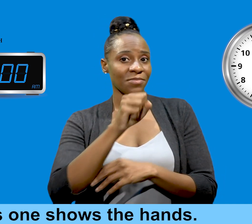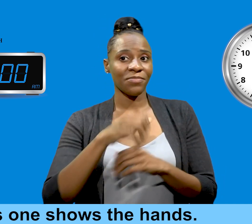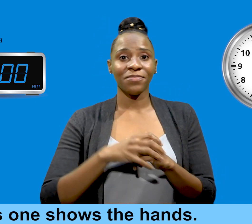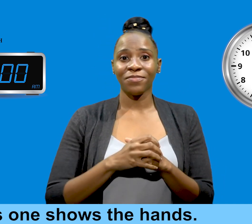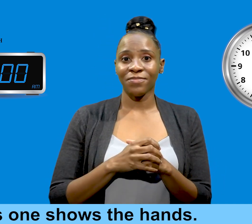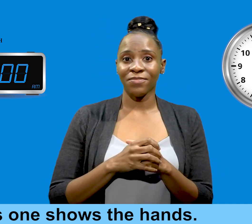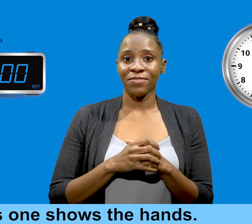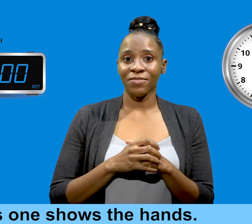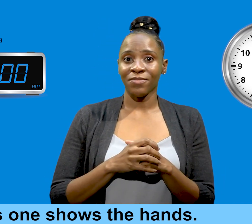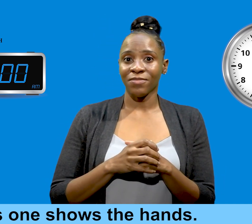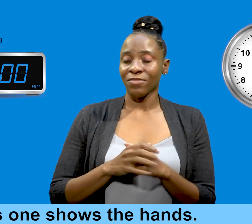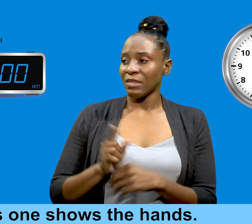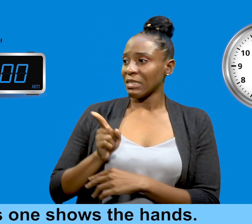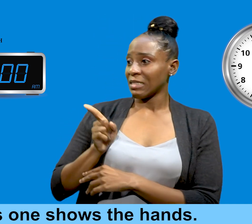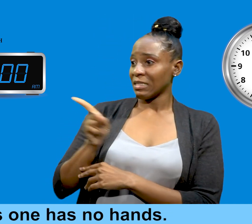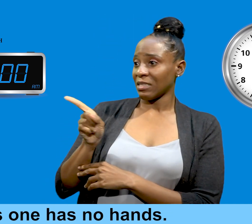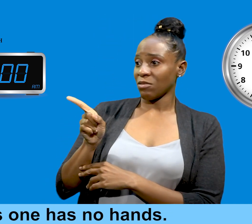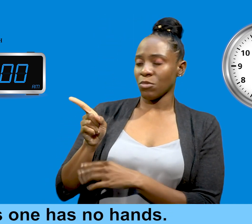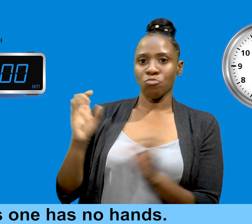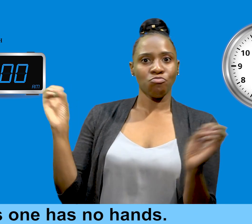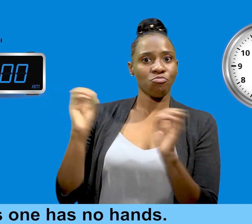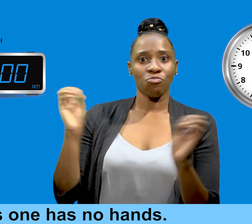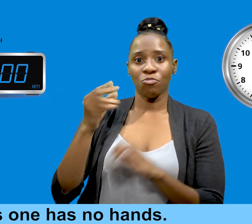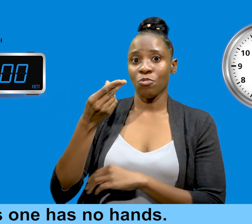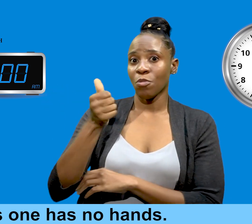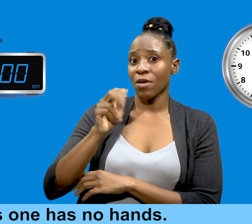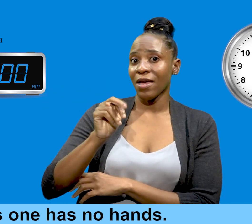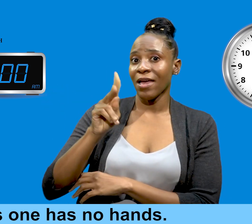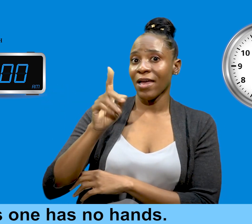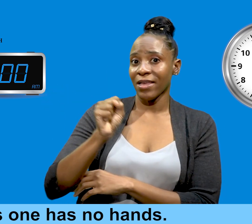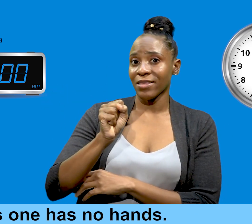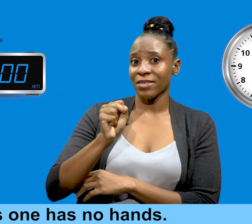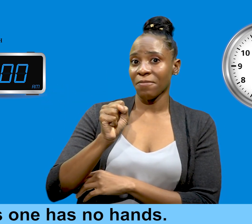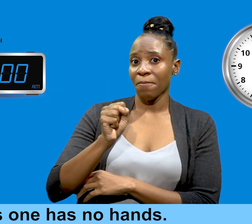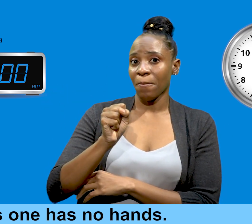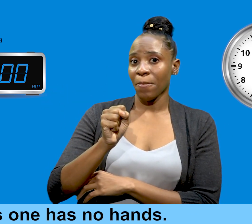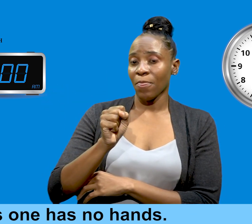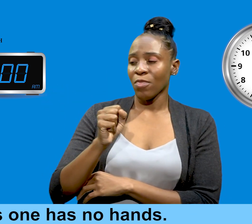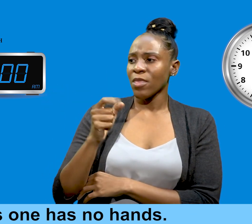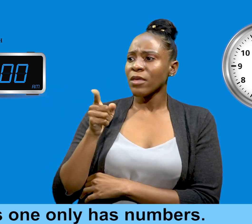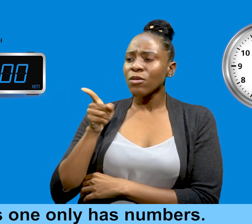shows the hands. This one has no hands.